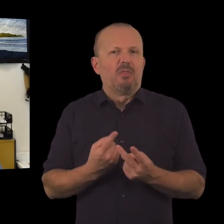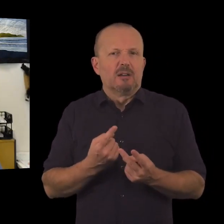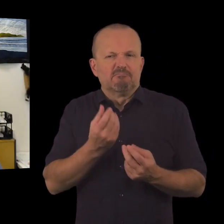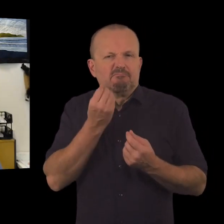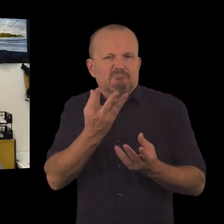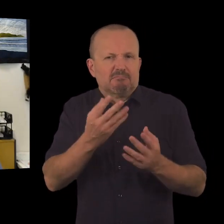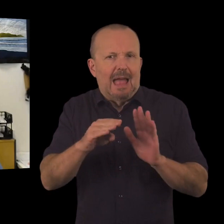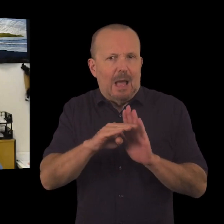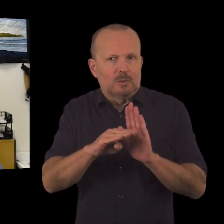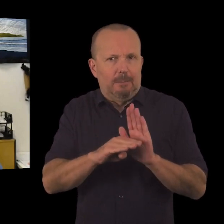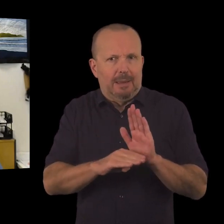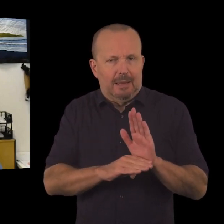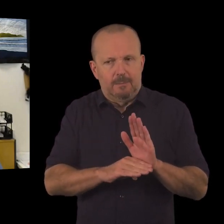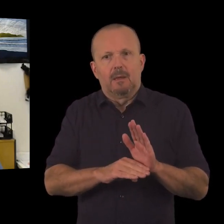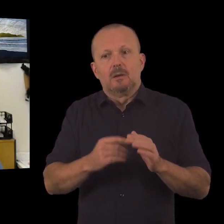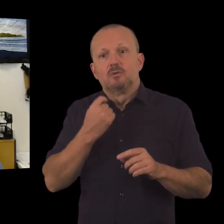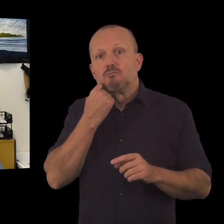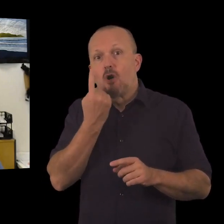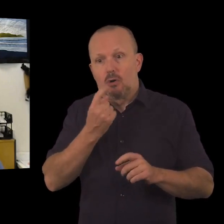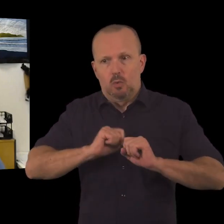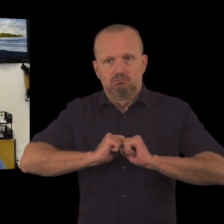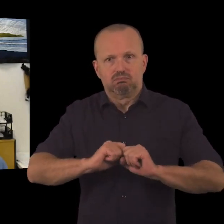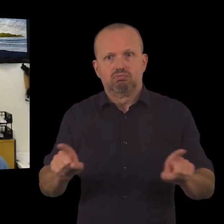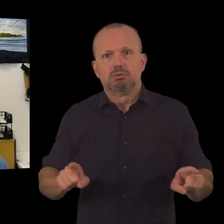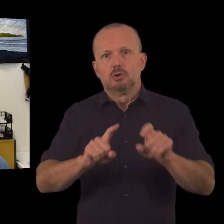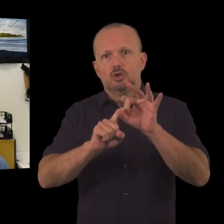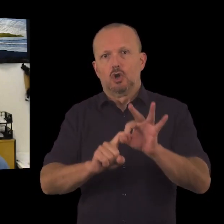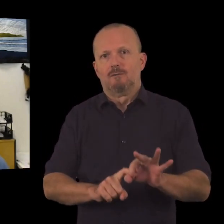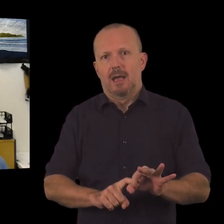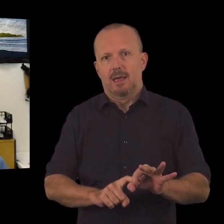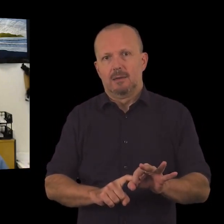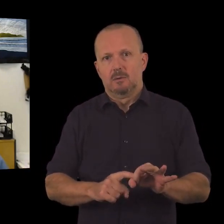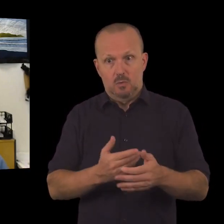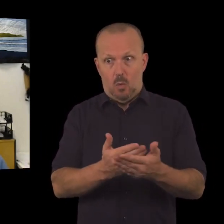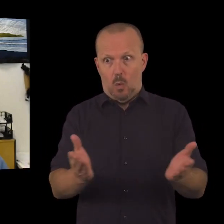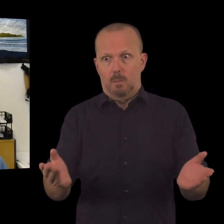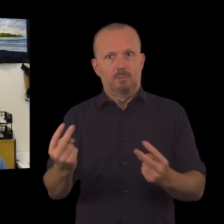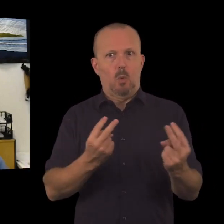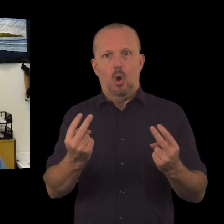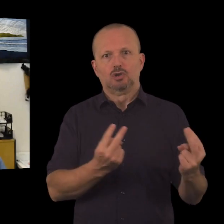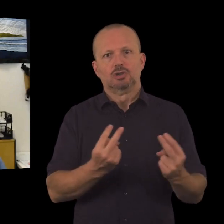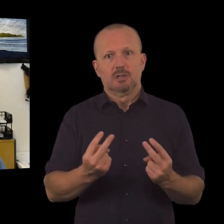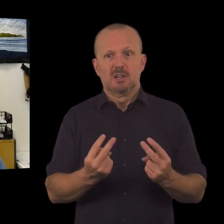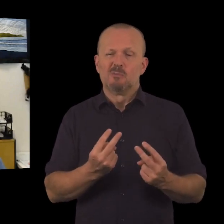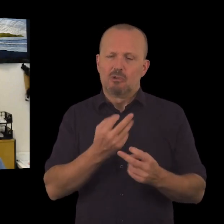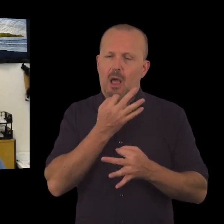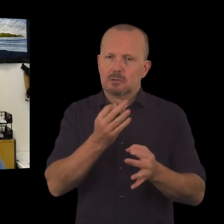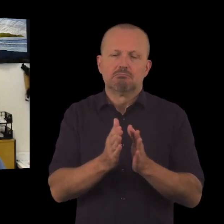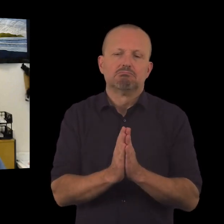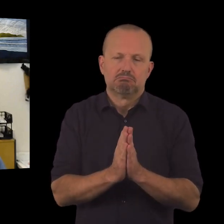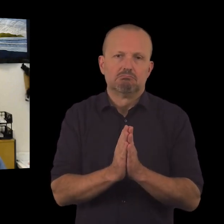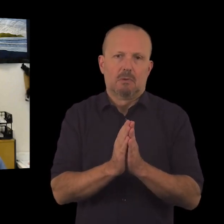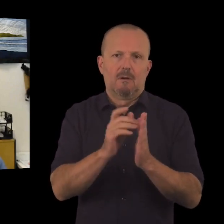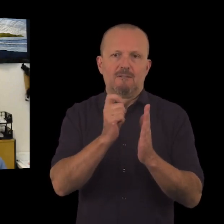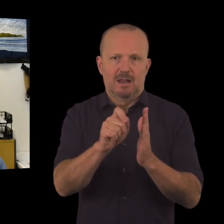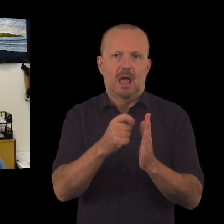we'll be sending a survey out tomorrow to all the conference attendees. And we really ask you to fill it out.